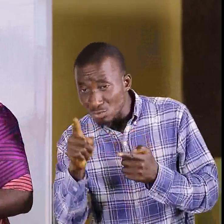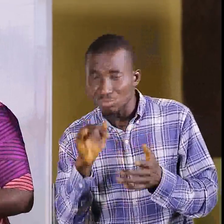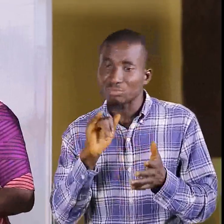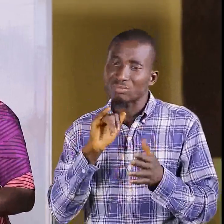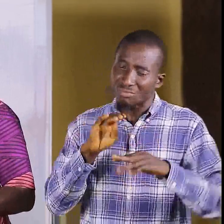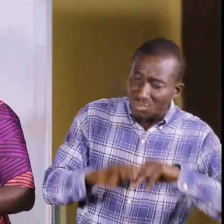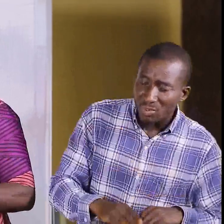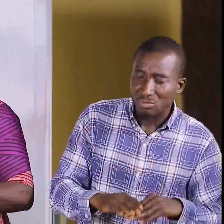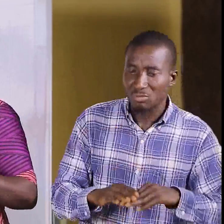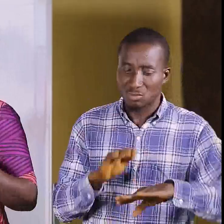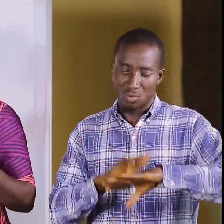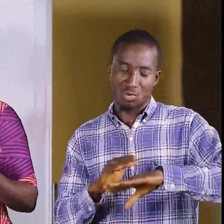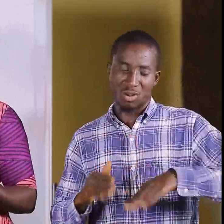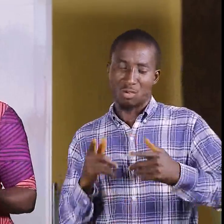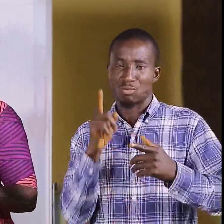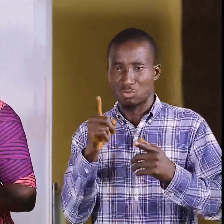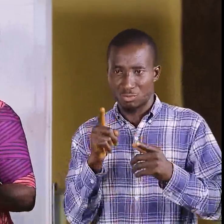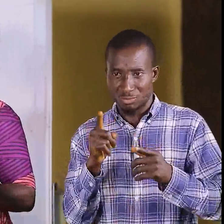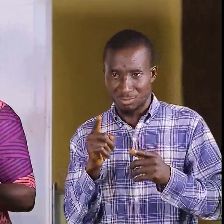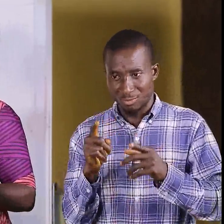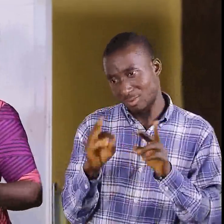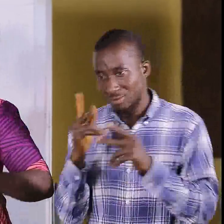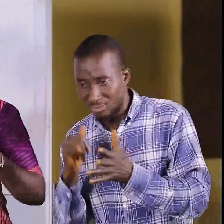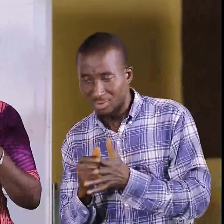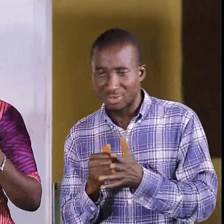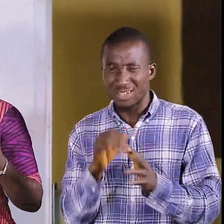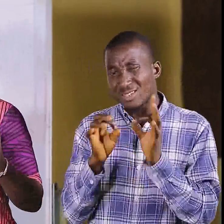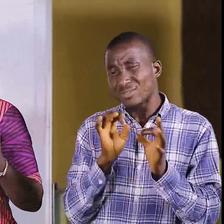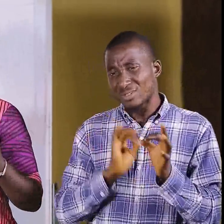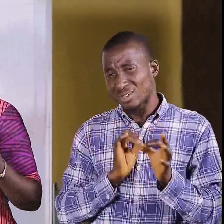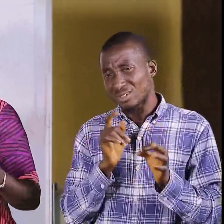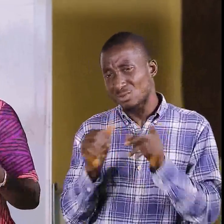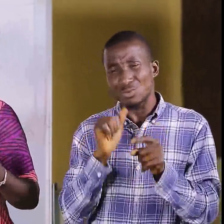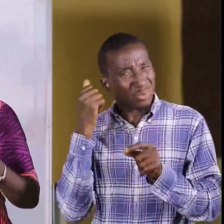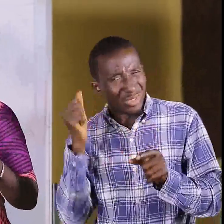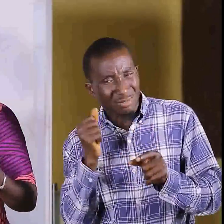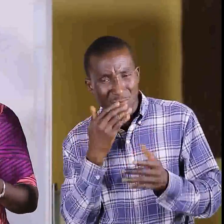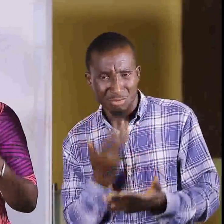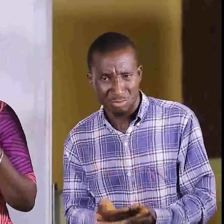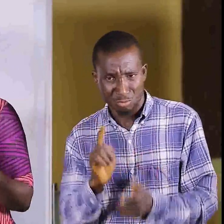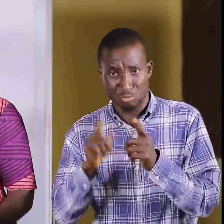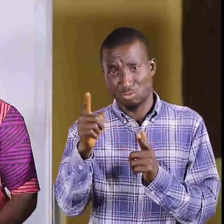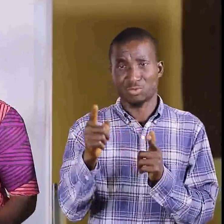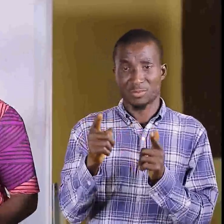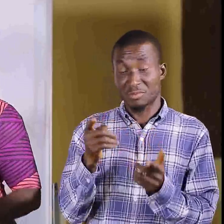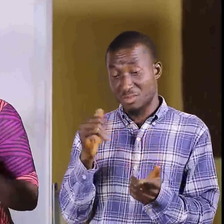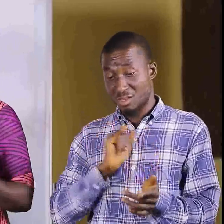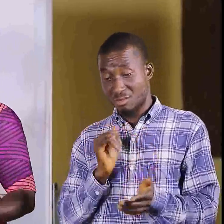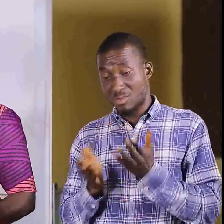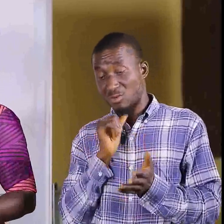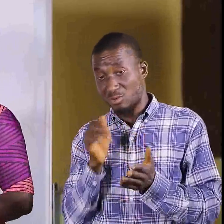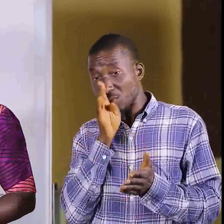to it. When I don't sound persuasive, you will not, I may not be able to convince you on